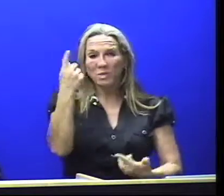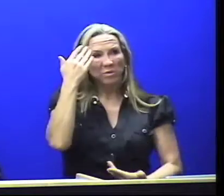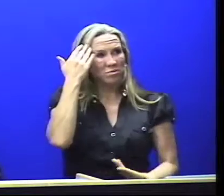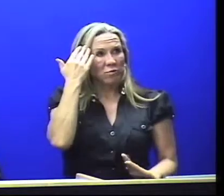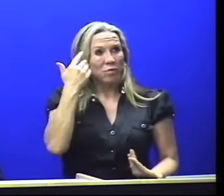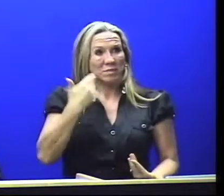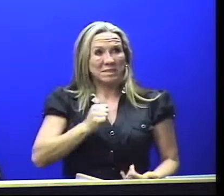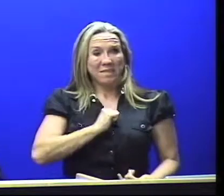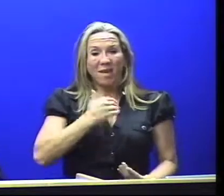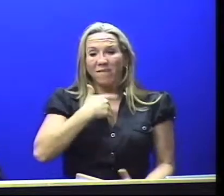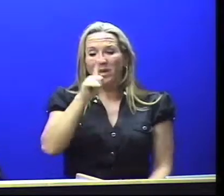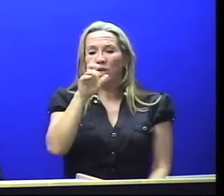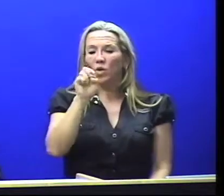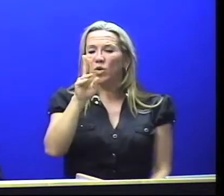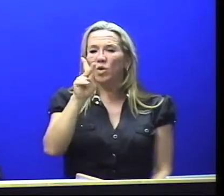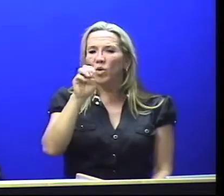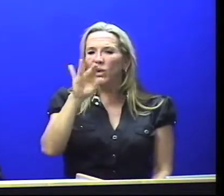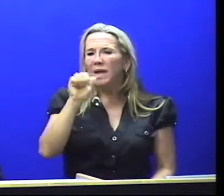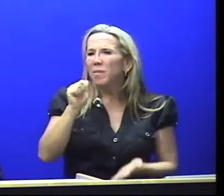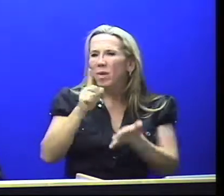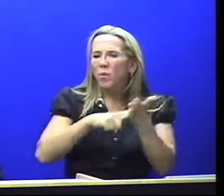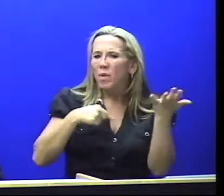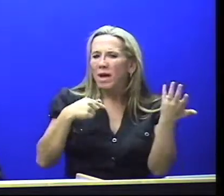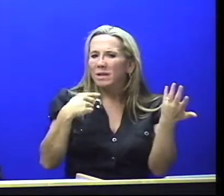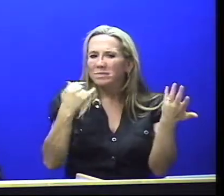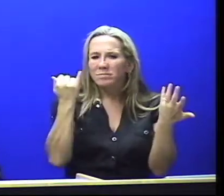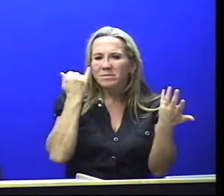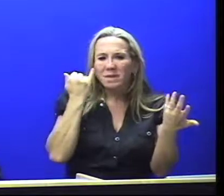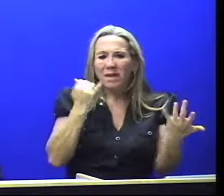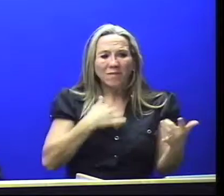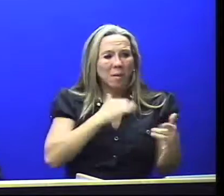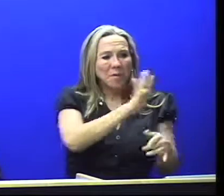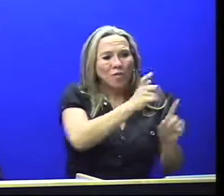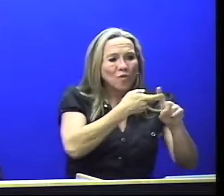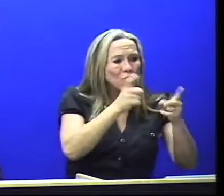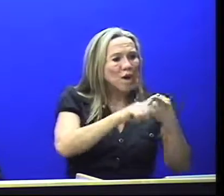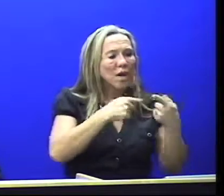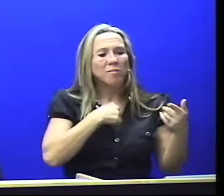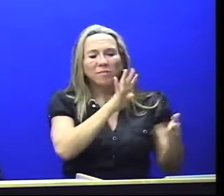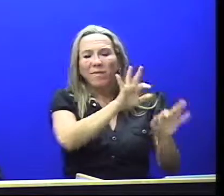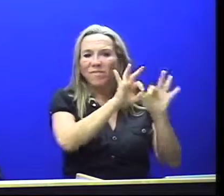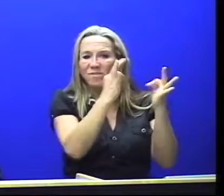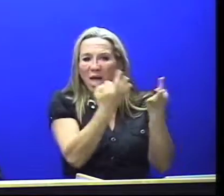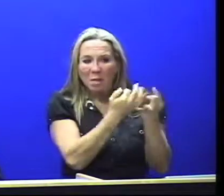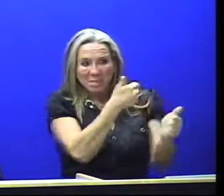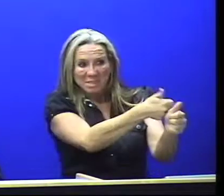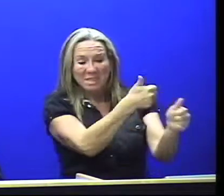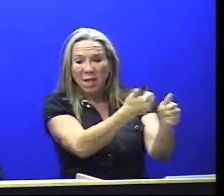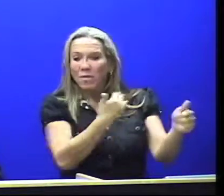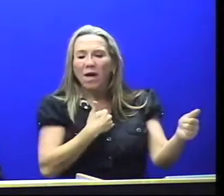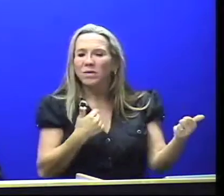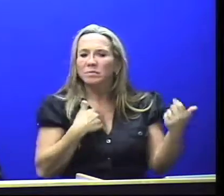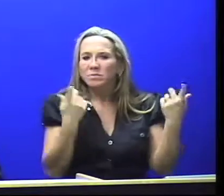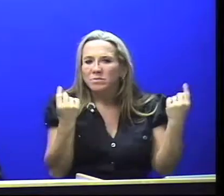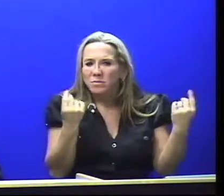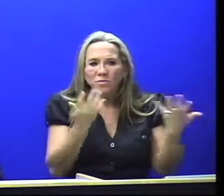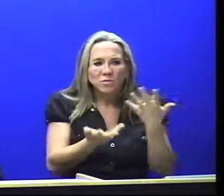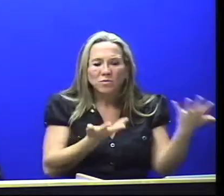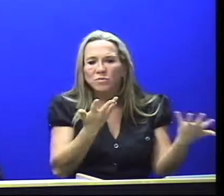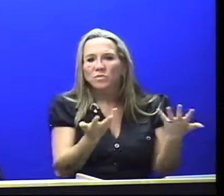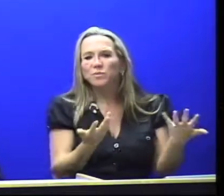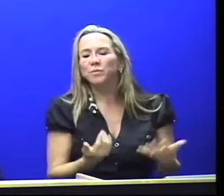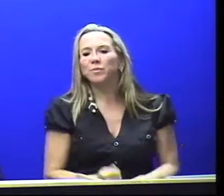kind of things might you expect if your friend or family member has leukemia? You